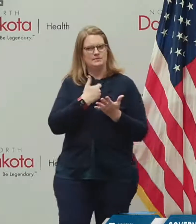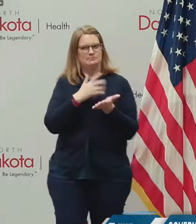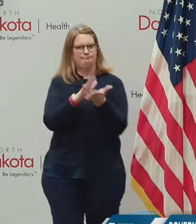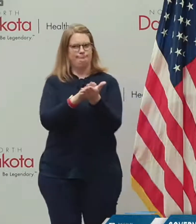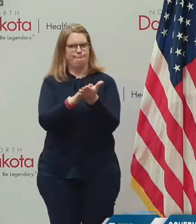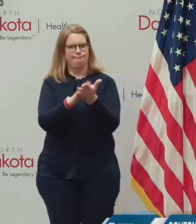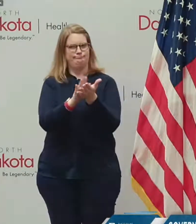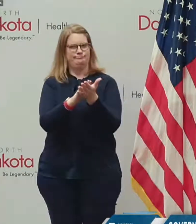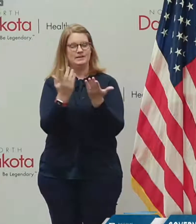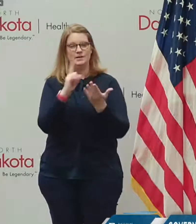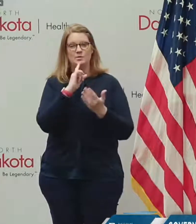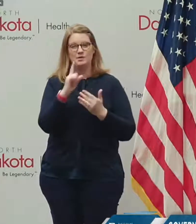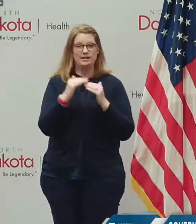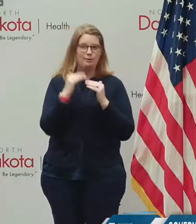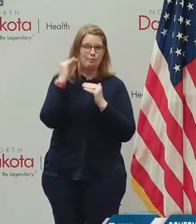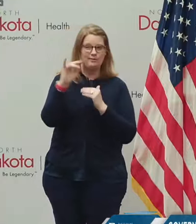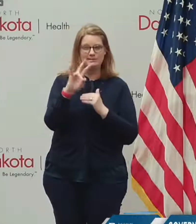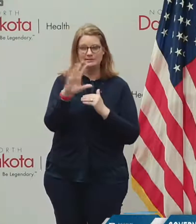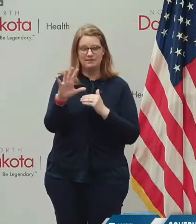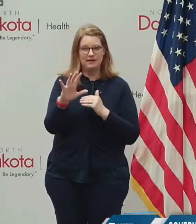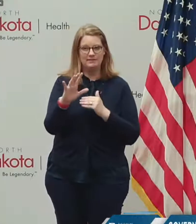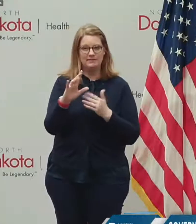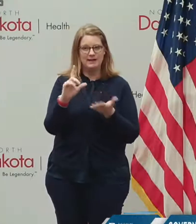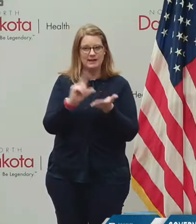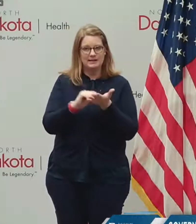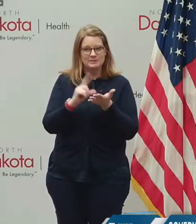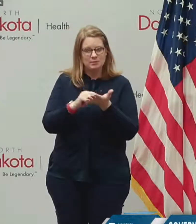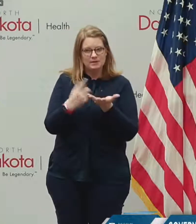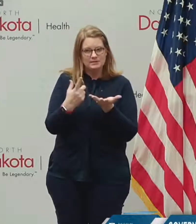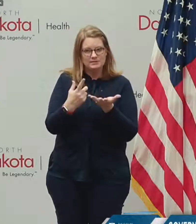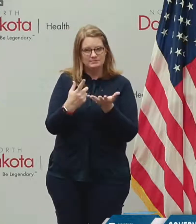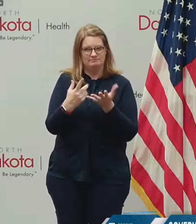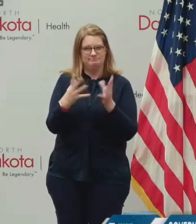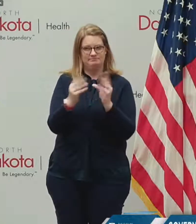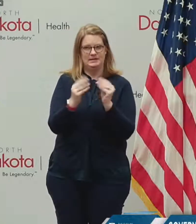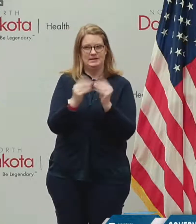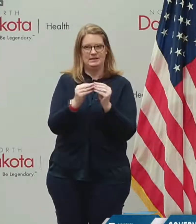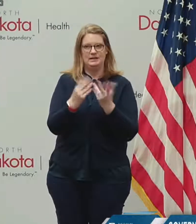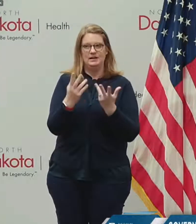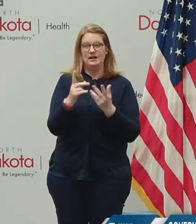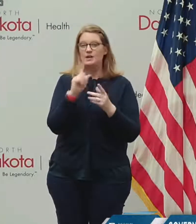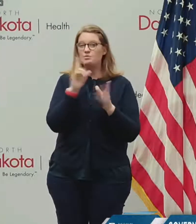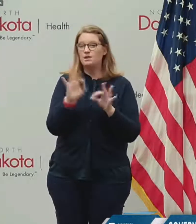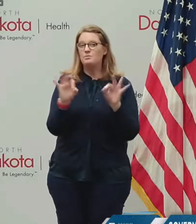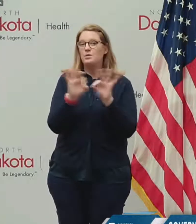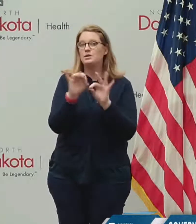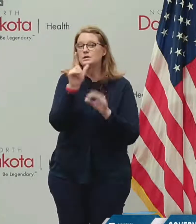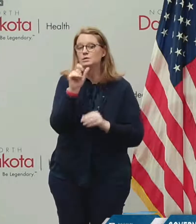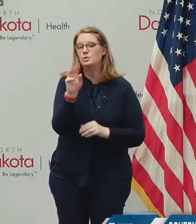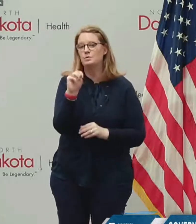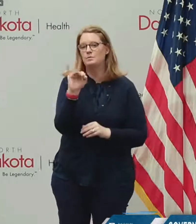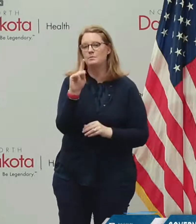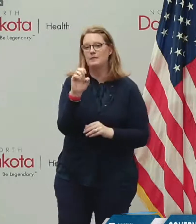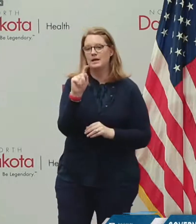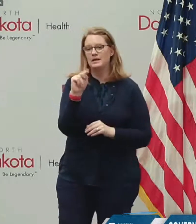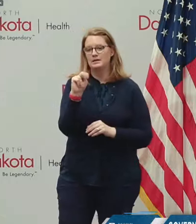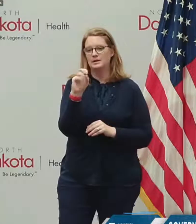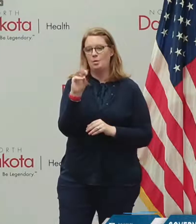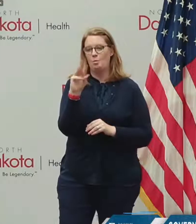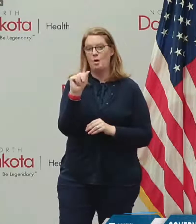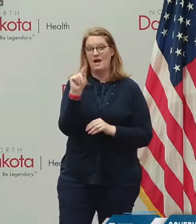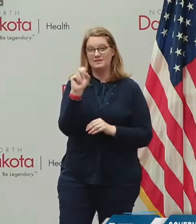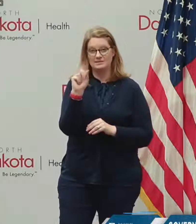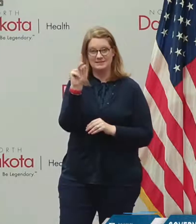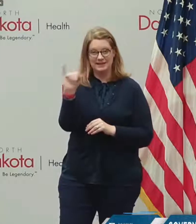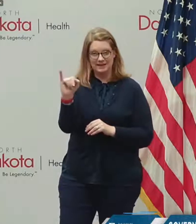over 75 of these press briefings, and key to every one of them has been Mike Nowatzki. He's not here today because it's his birthday, but he's